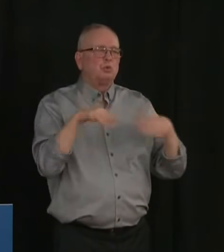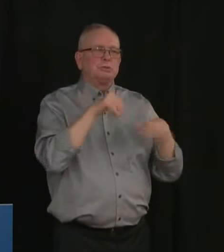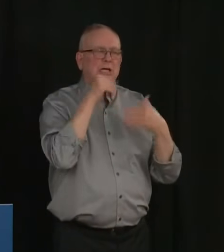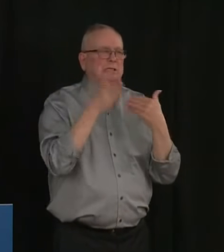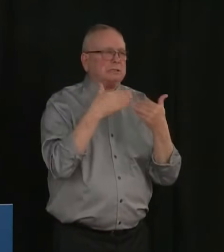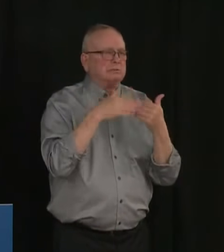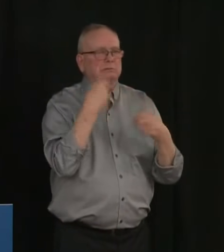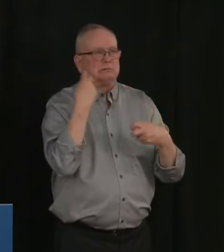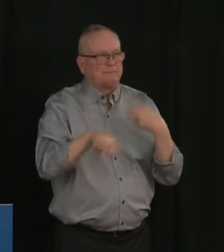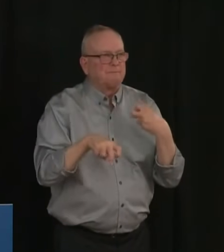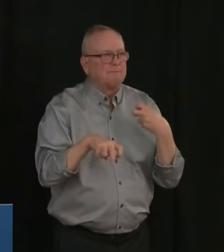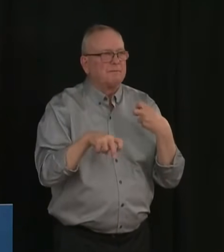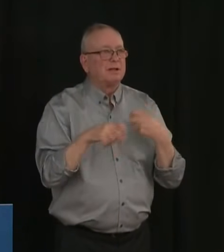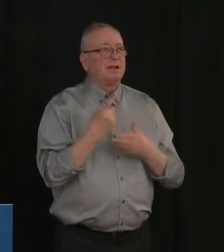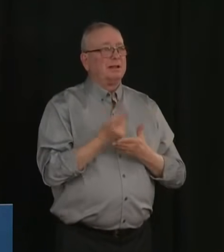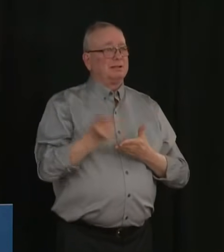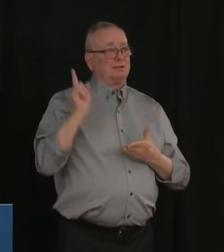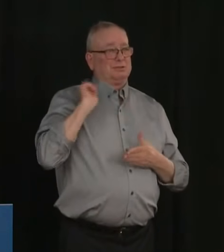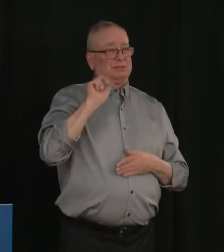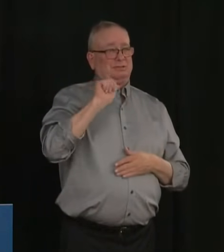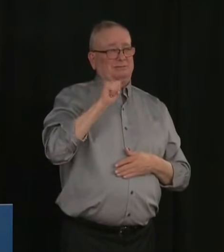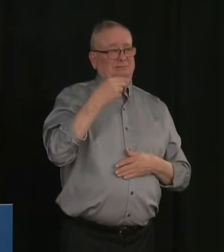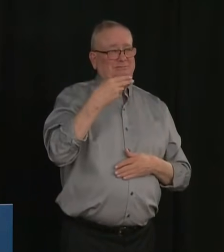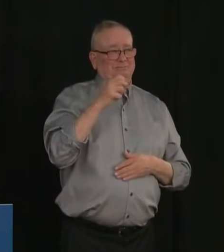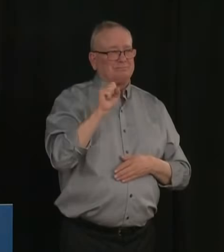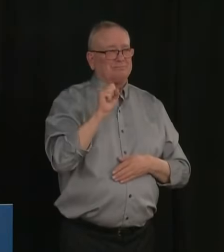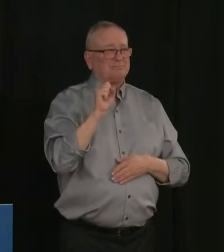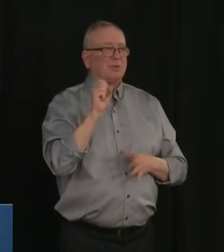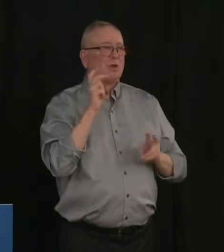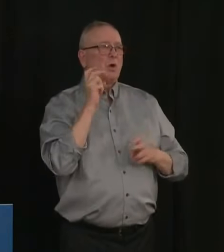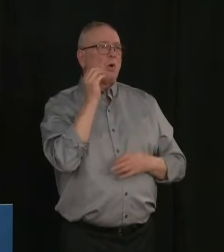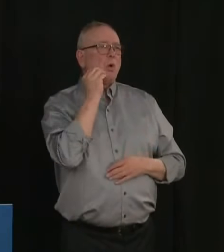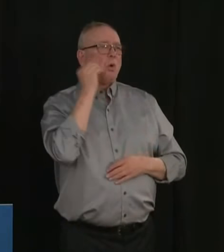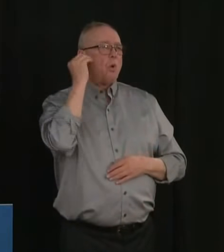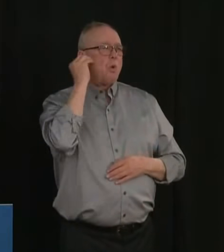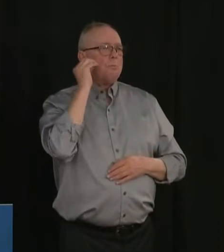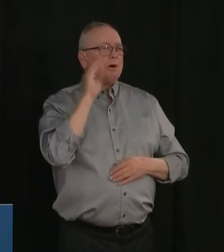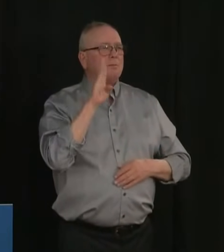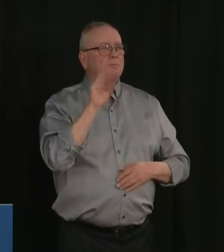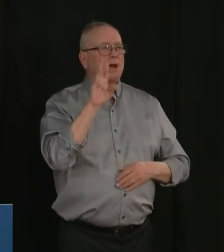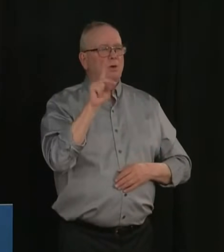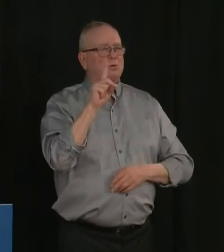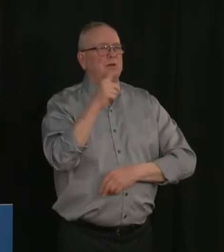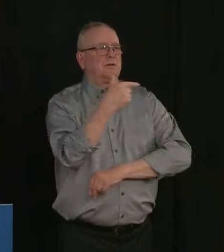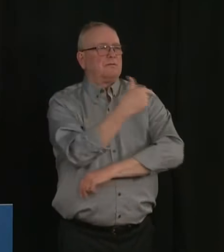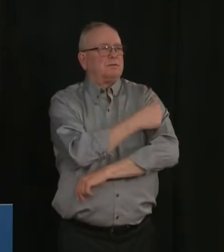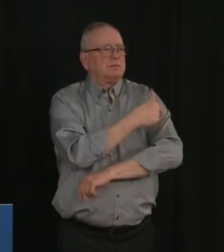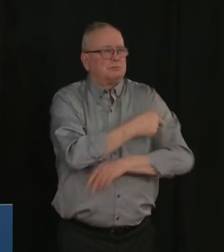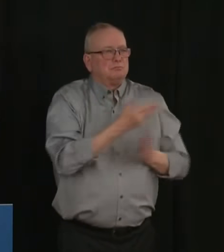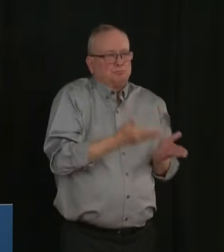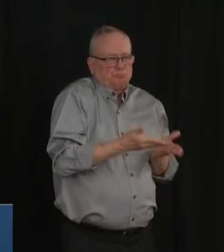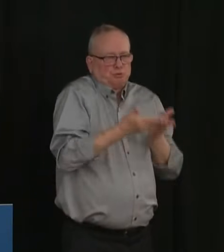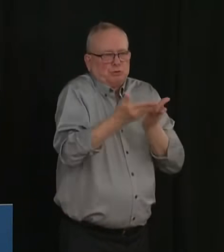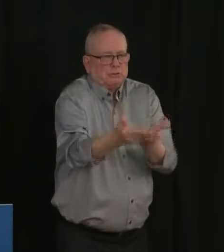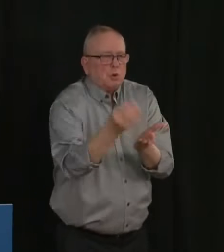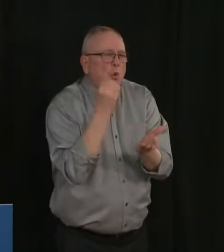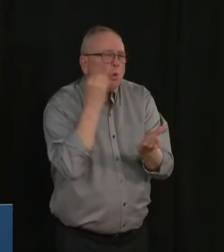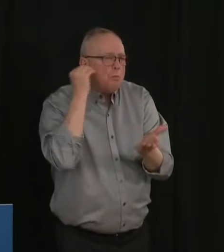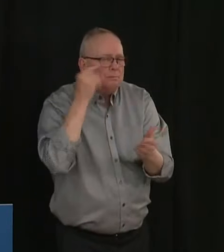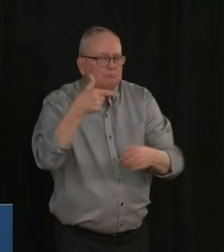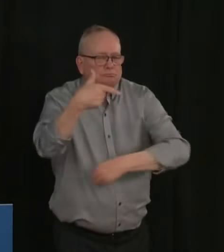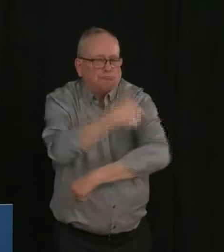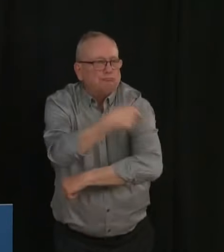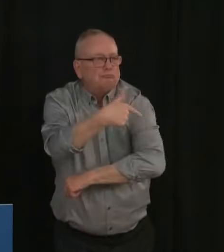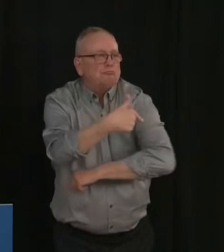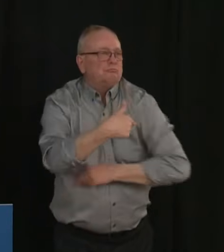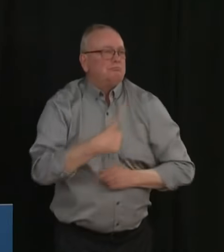out their homebound immunization program. So again, we anticipate that that will continue to rise. And so that's the kind of uptake we've seen, again,